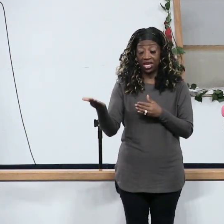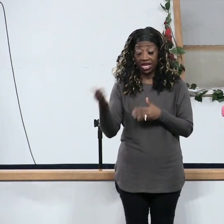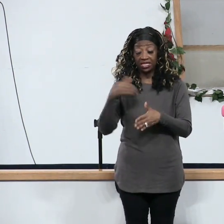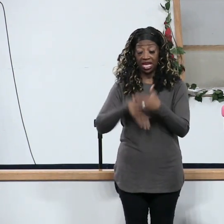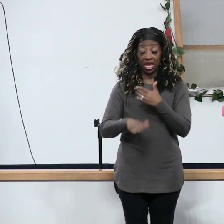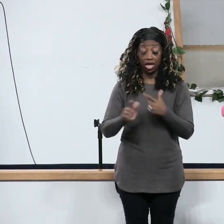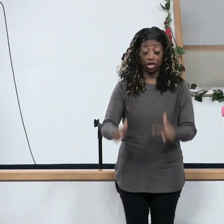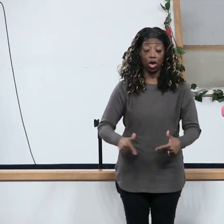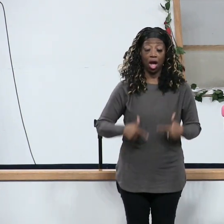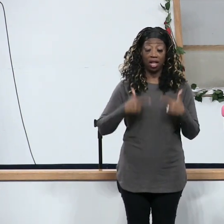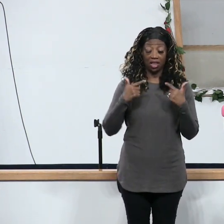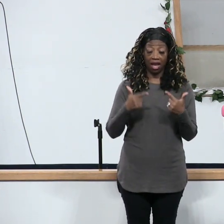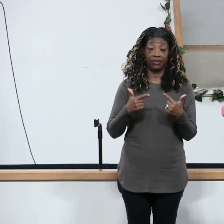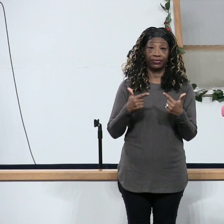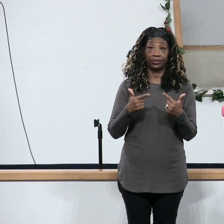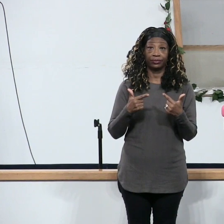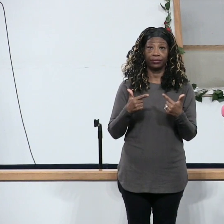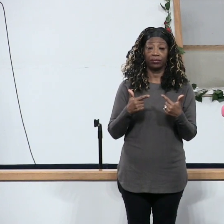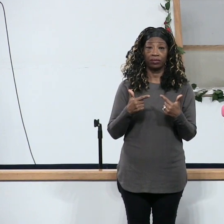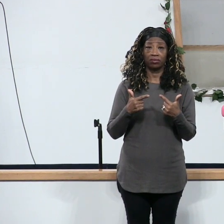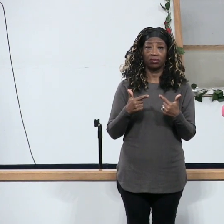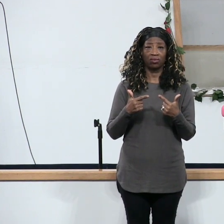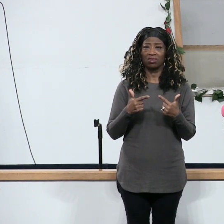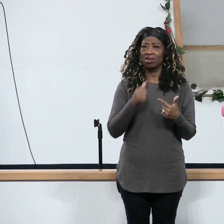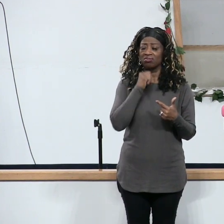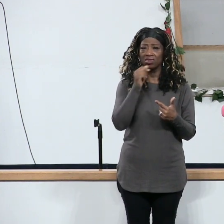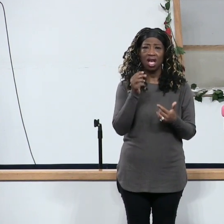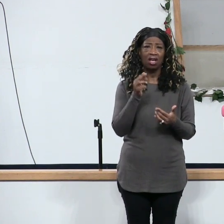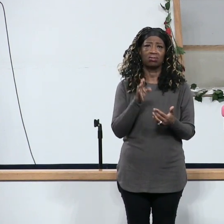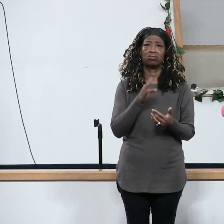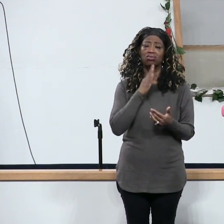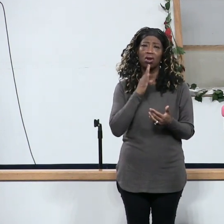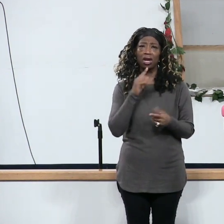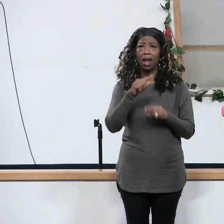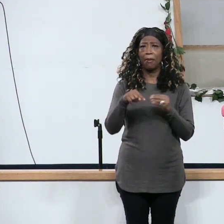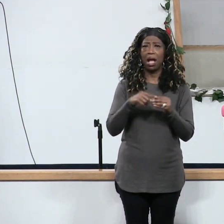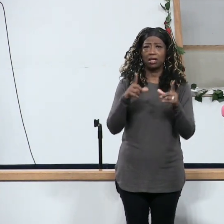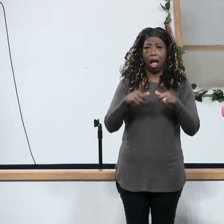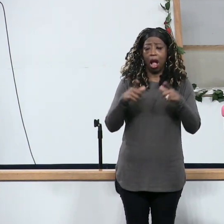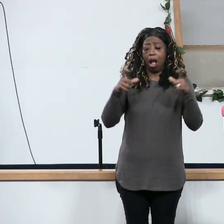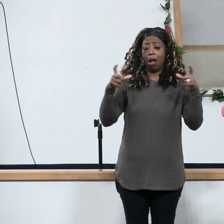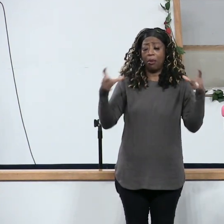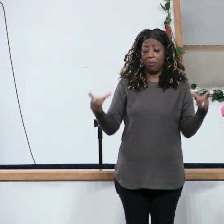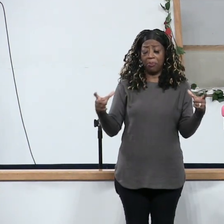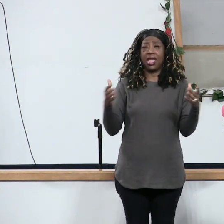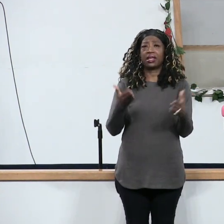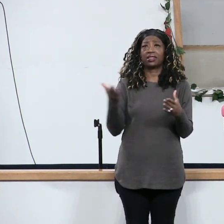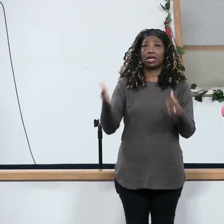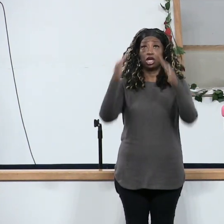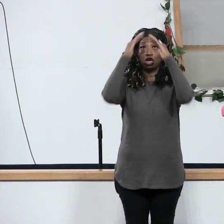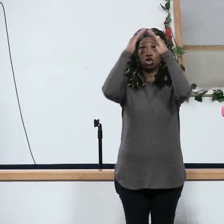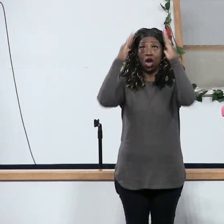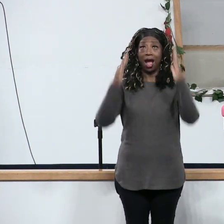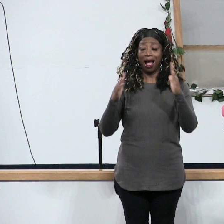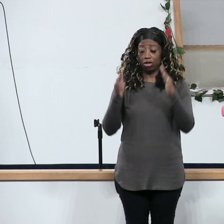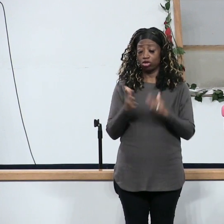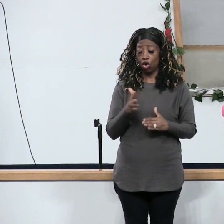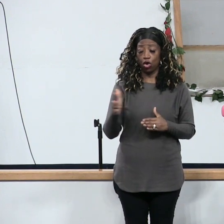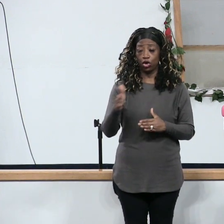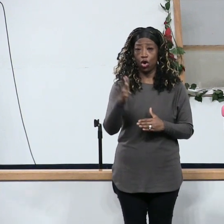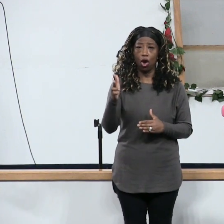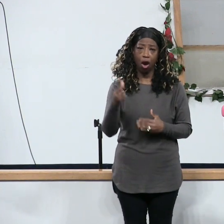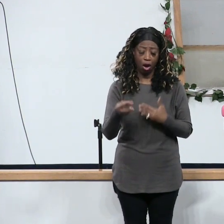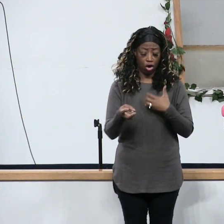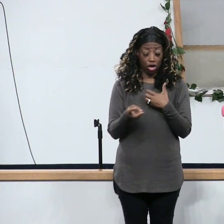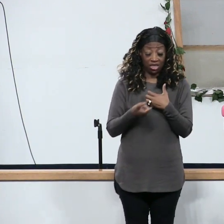are at your disposal? I'm not talking about the big stuff. I'm not talking about your house or your cars or your savings